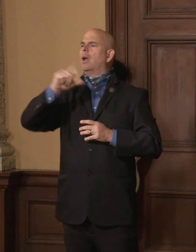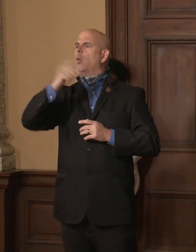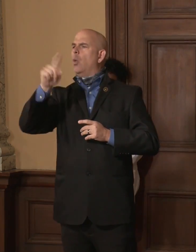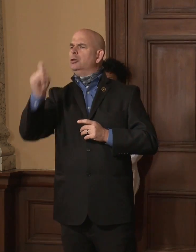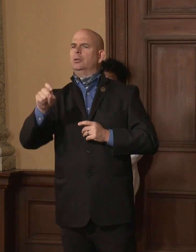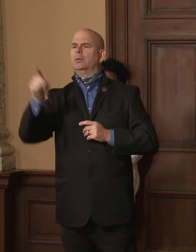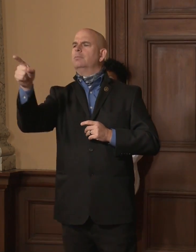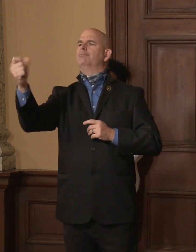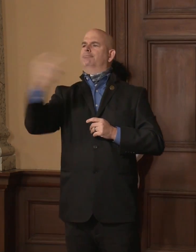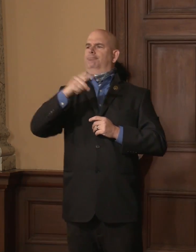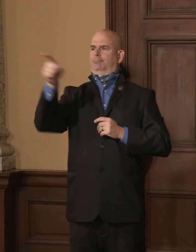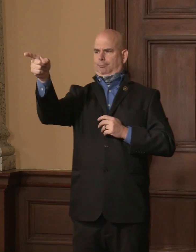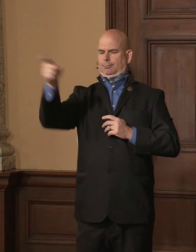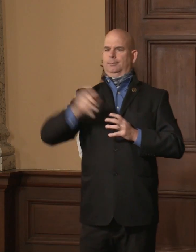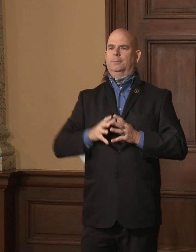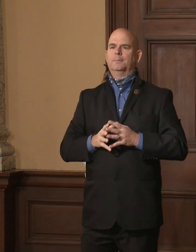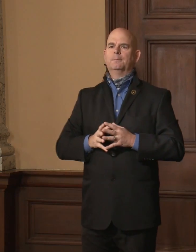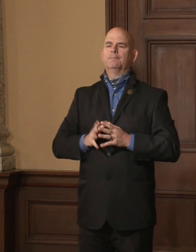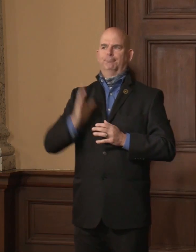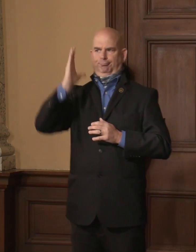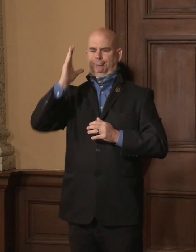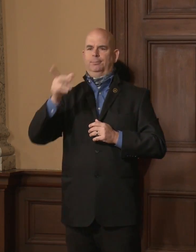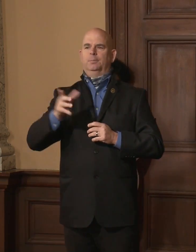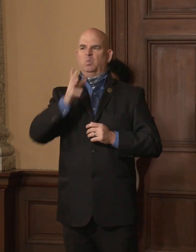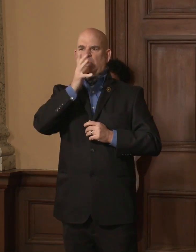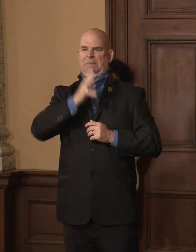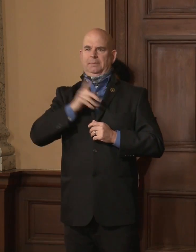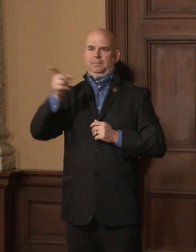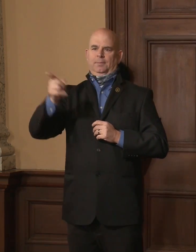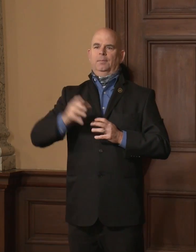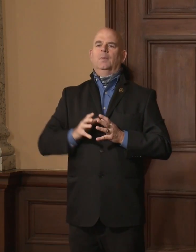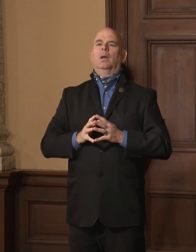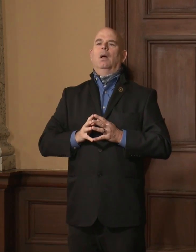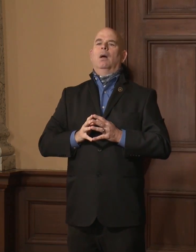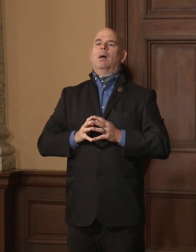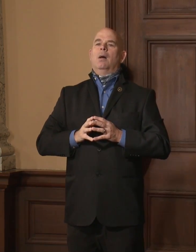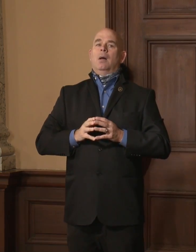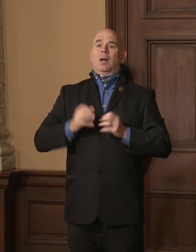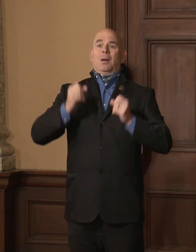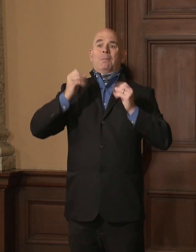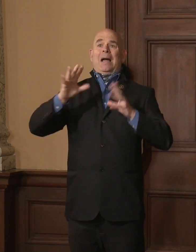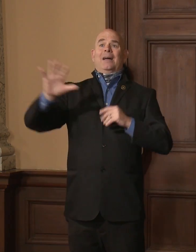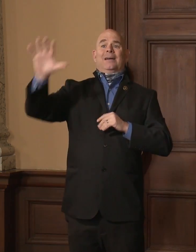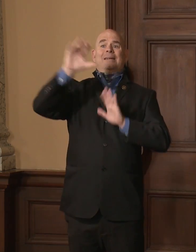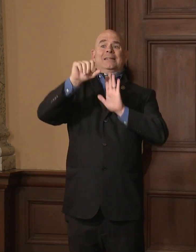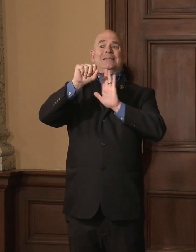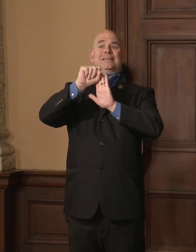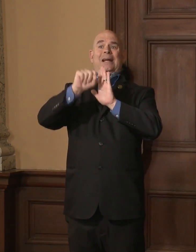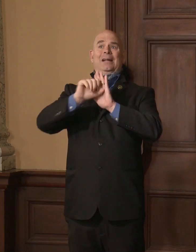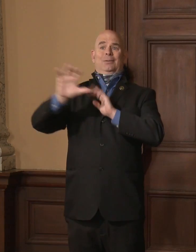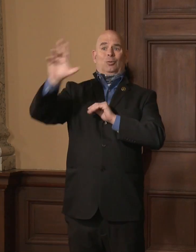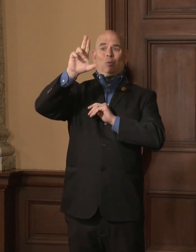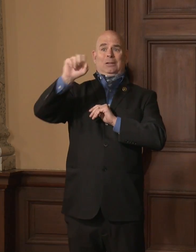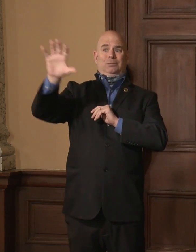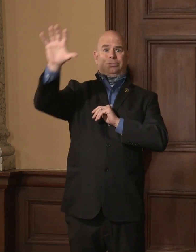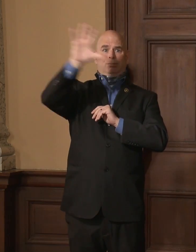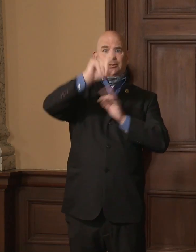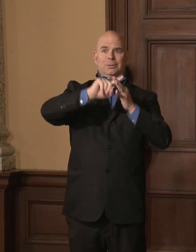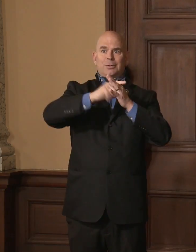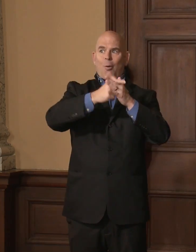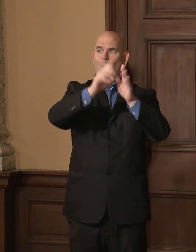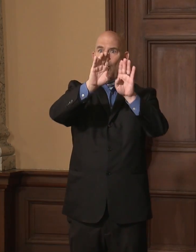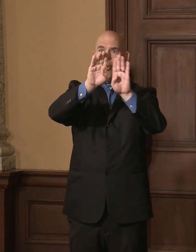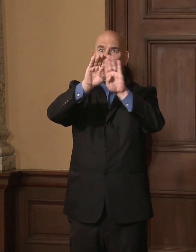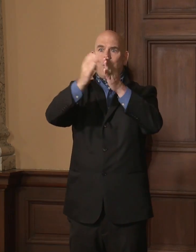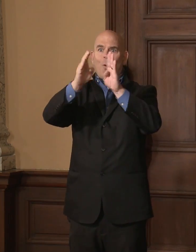see. With dozens of states starting phased reopen and a grassroots root push by citizens here to reopen the state, what's